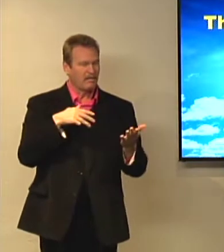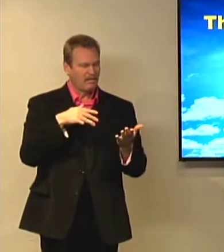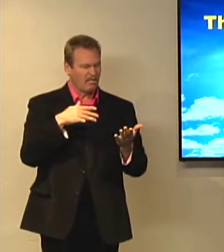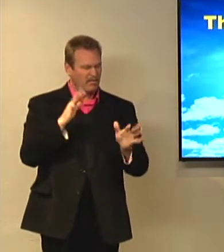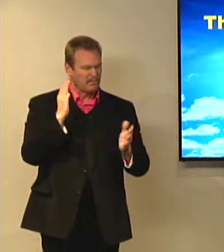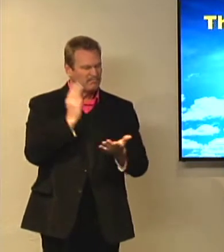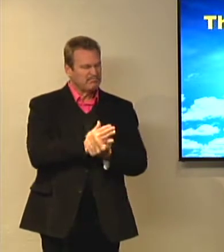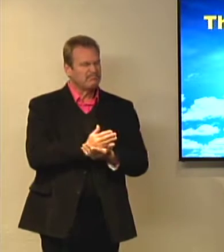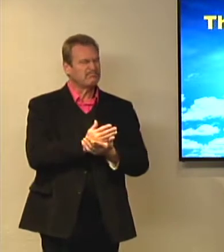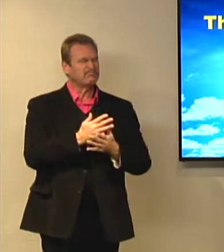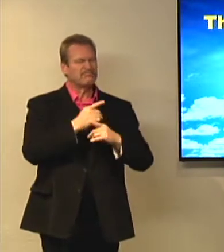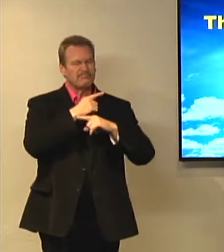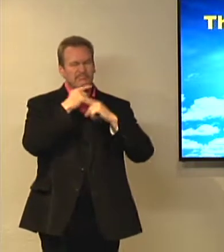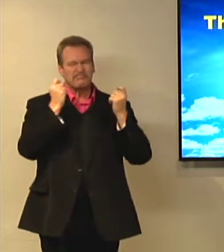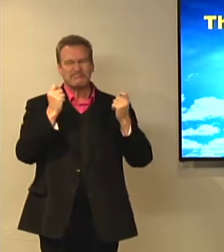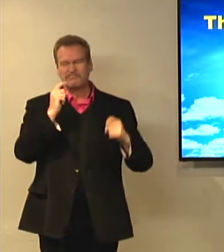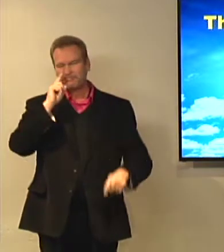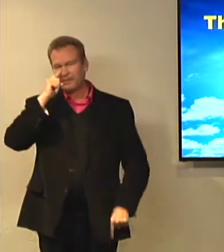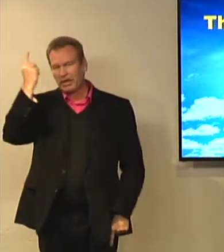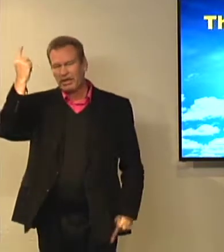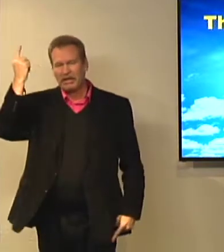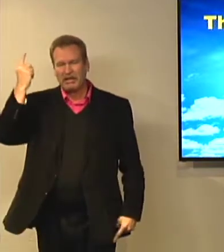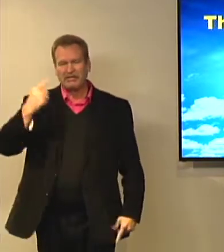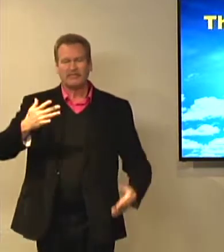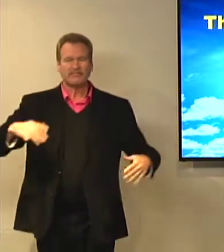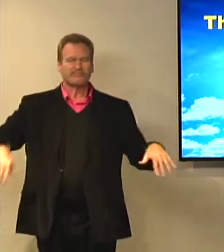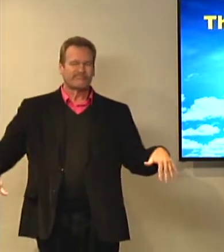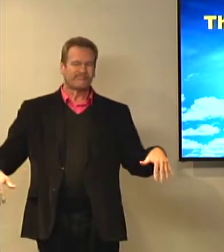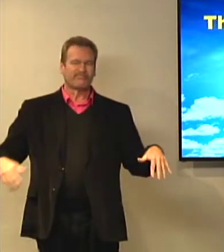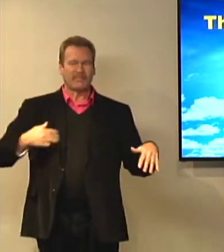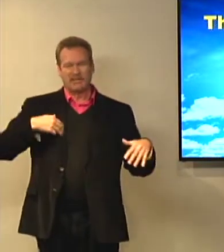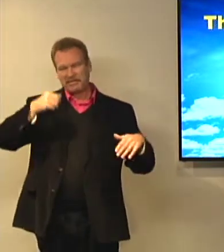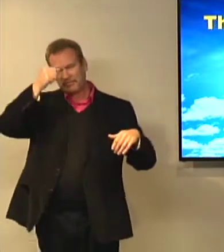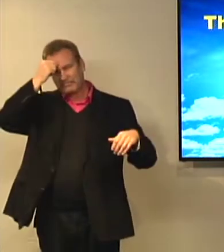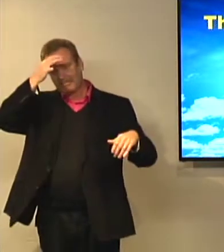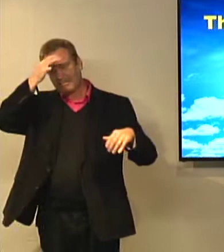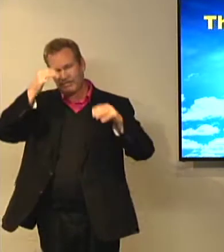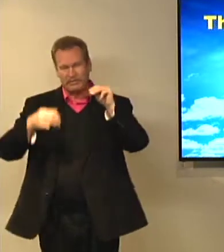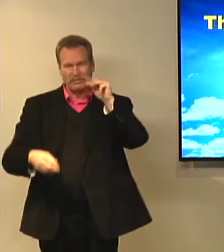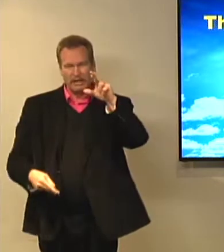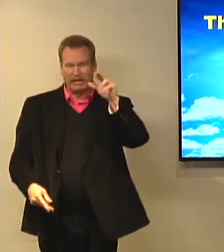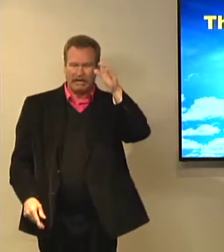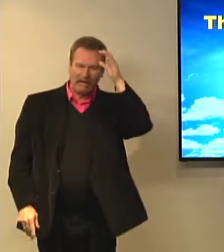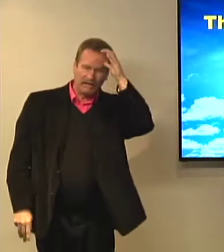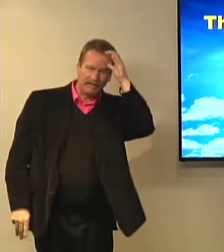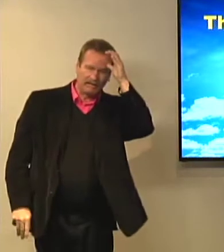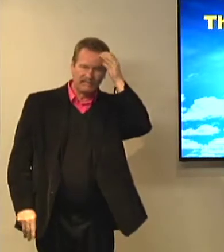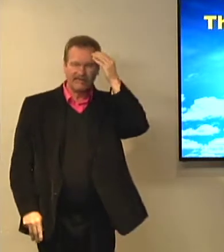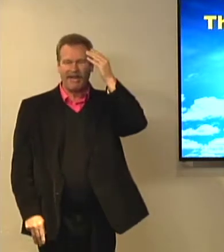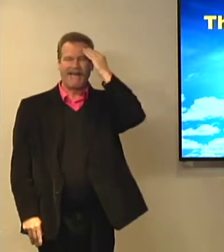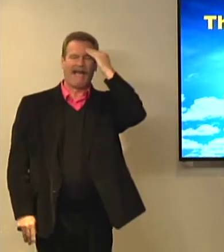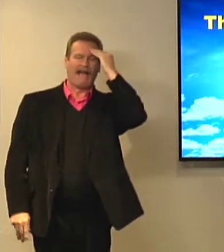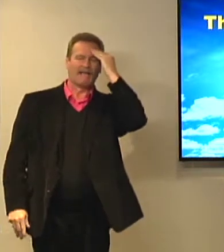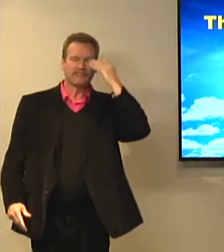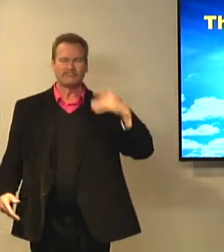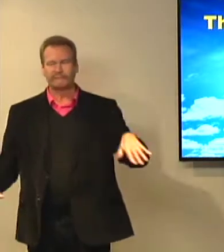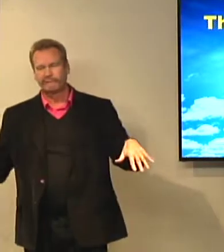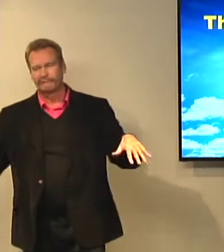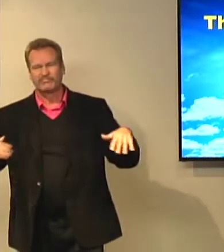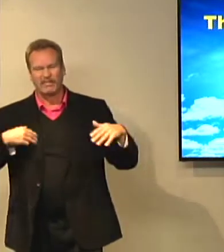How many of you are stopping learning and just like, ugh, I'm bored with it. I'm done with God's word. I already know enough about God. I